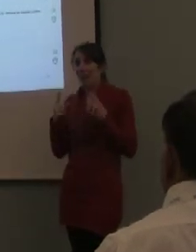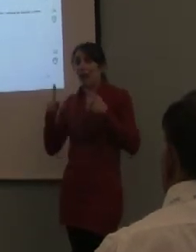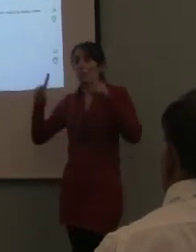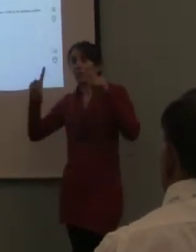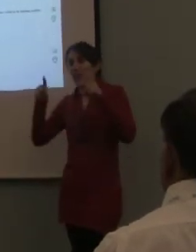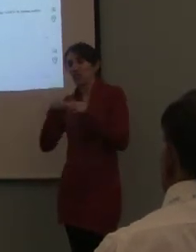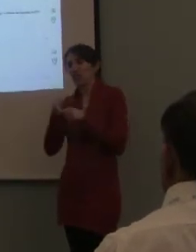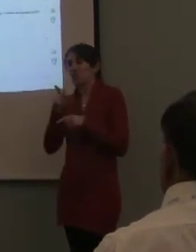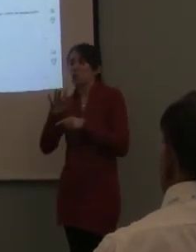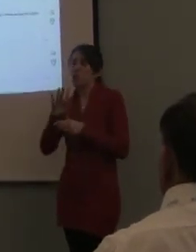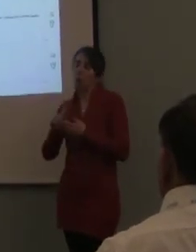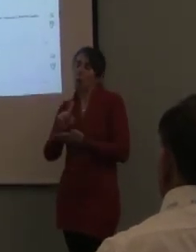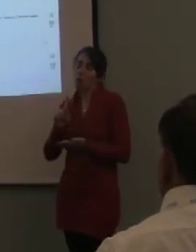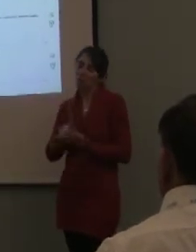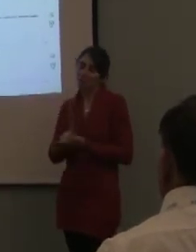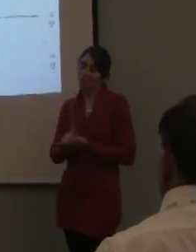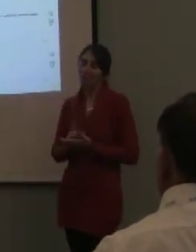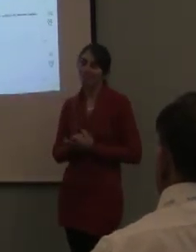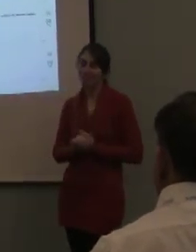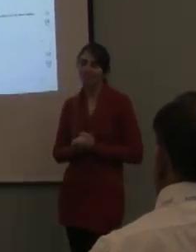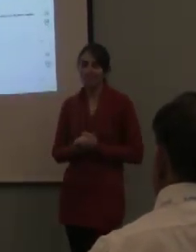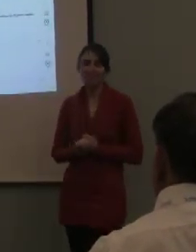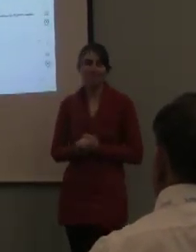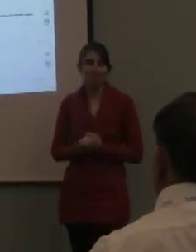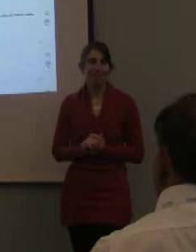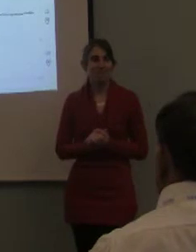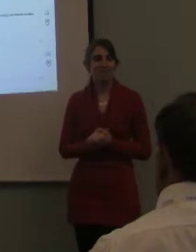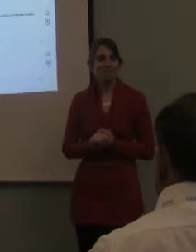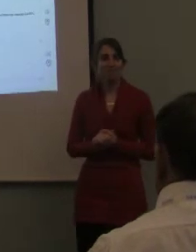accomplish in 24 hours a day.